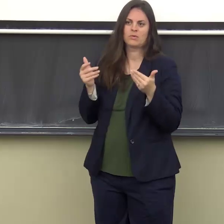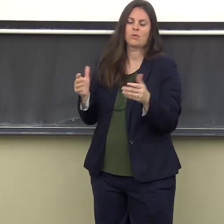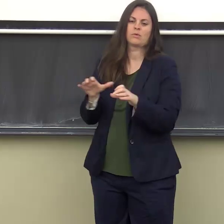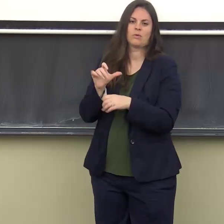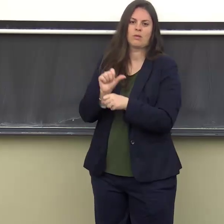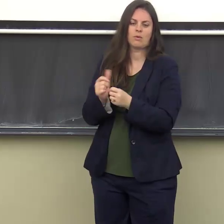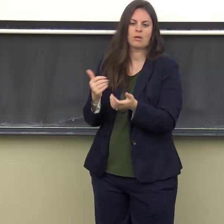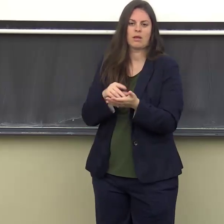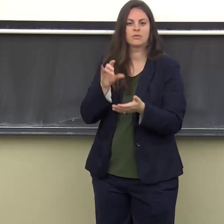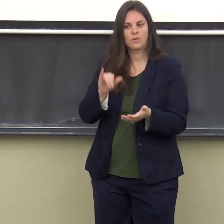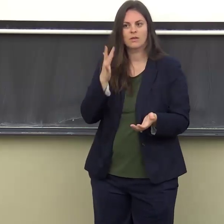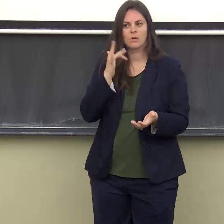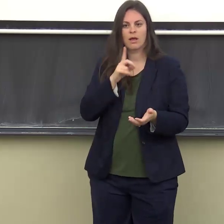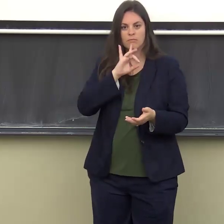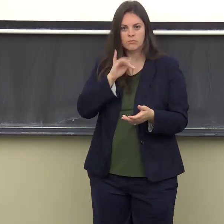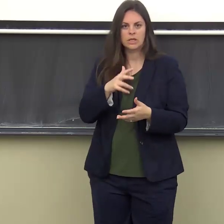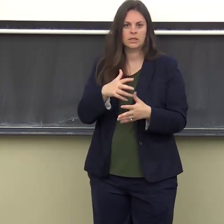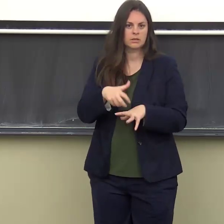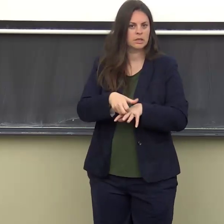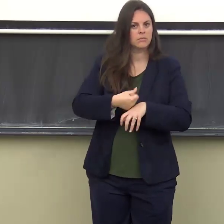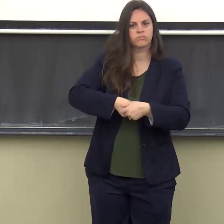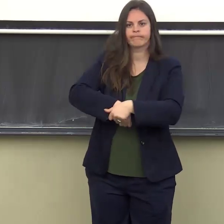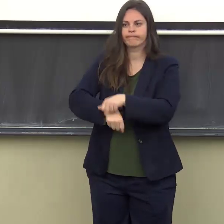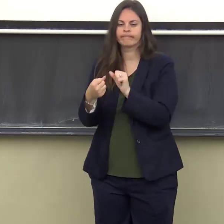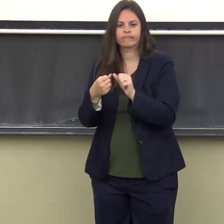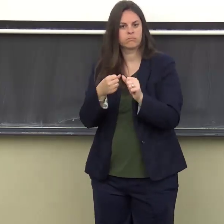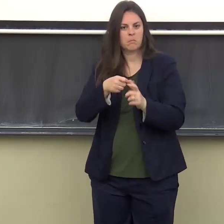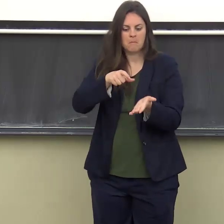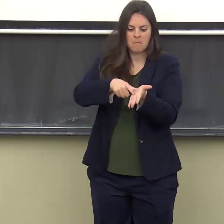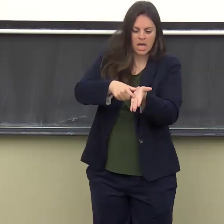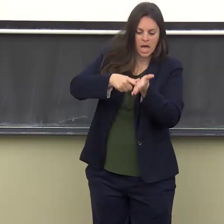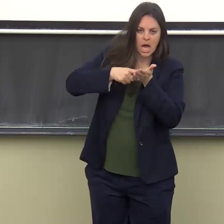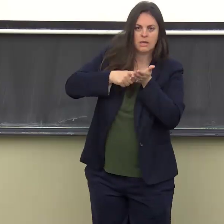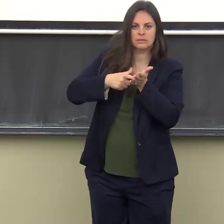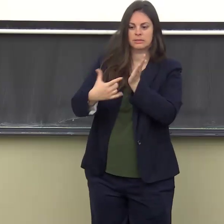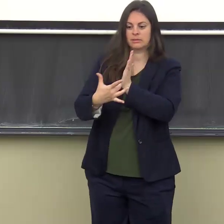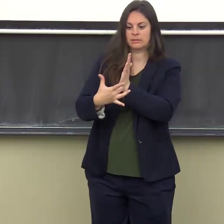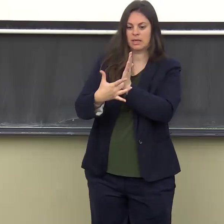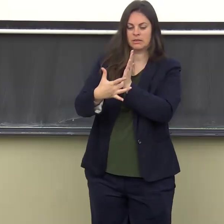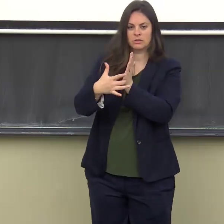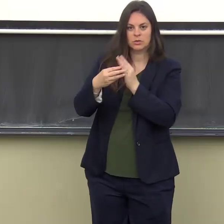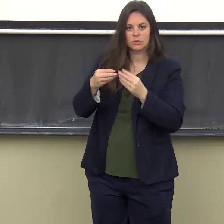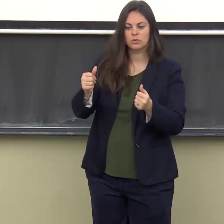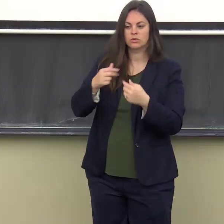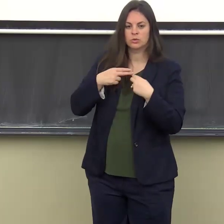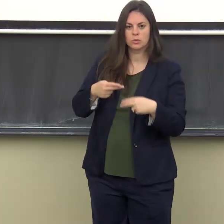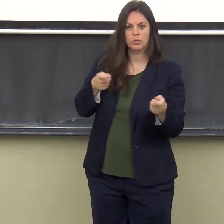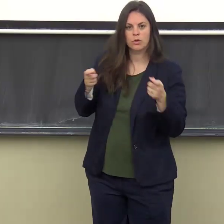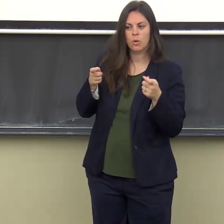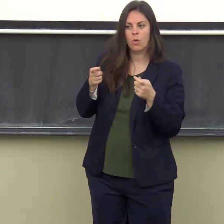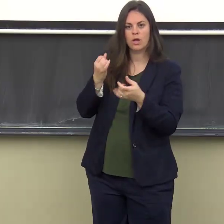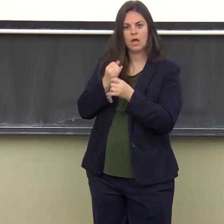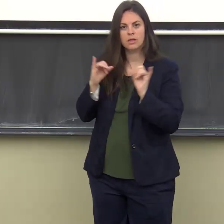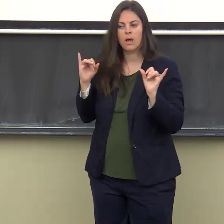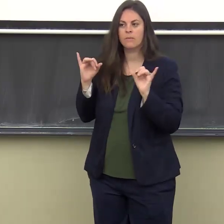am bearish on technical solutions to like human authority, autonomy, agency. Like we need to protect